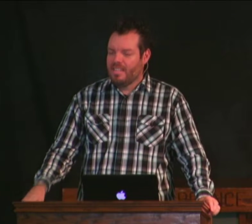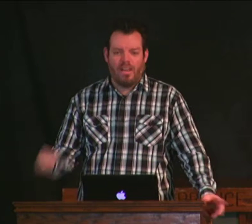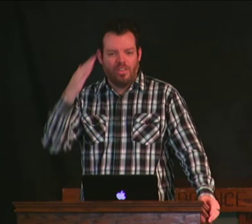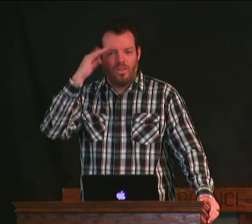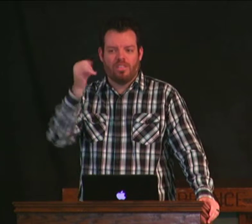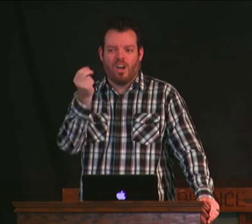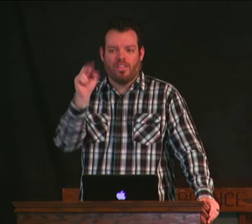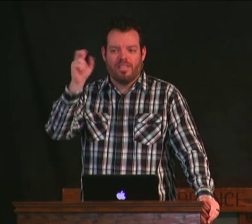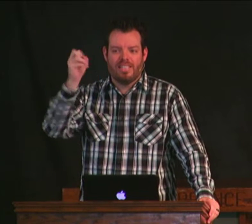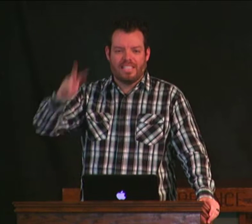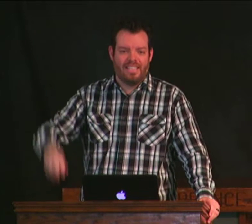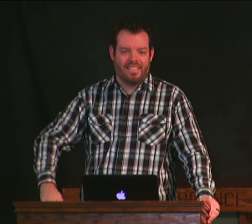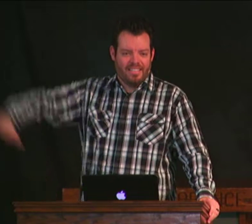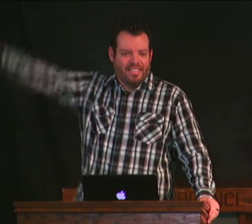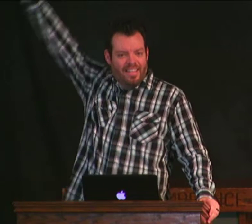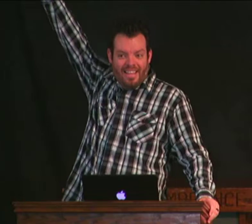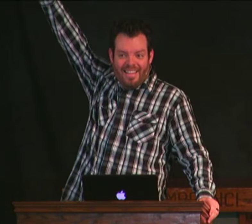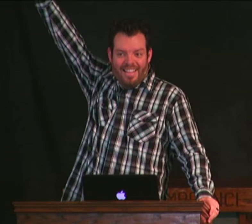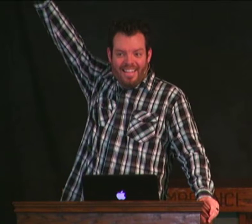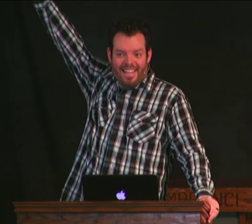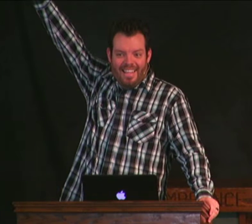Have you know John 3:16?